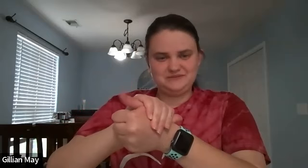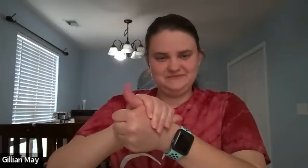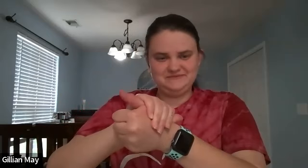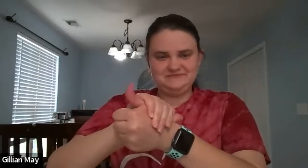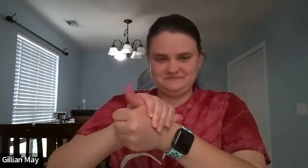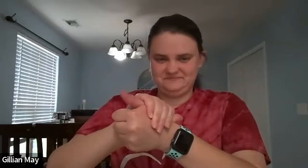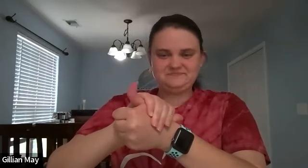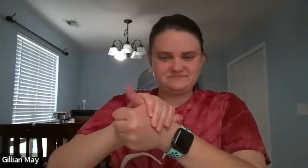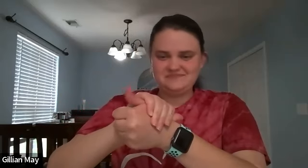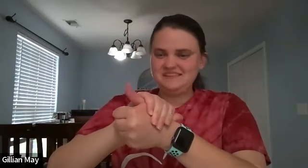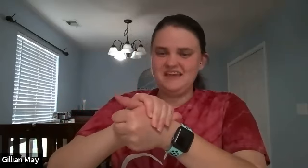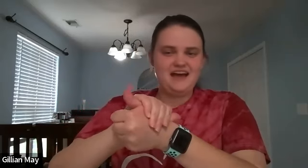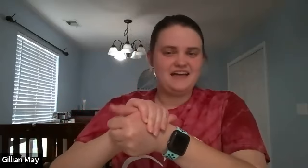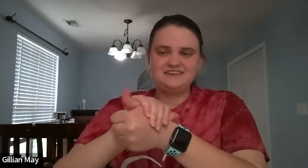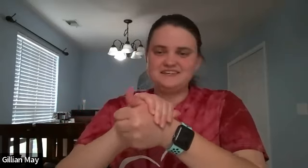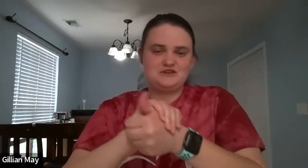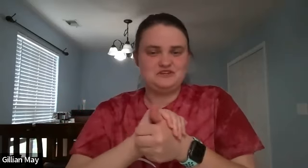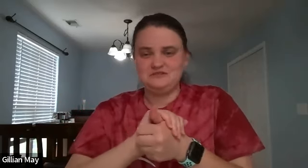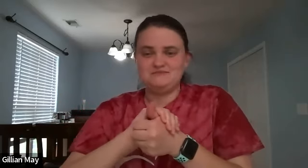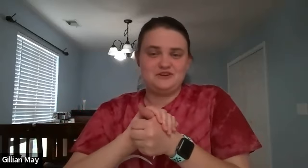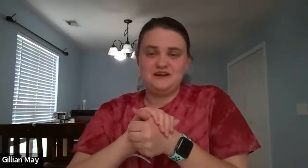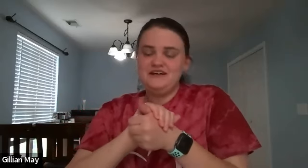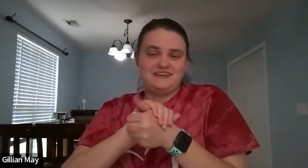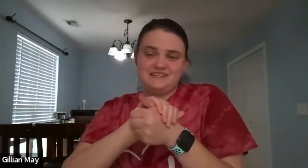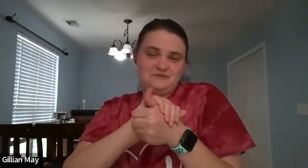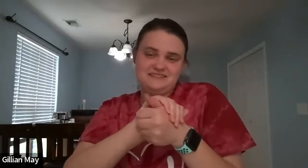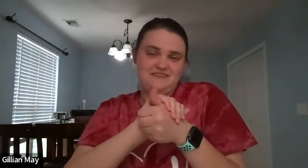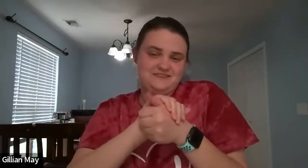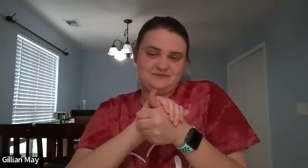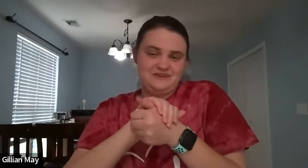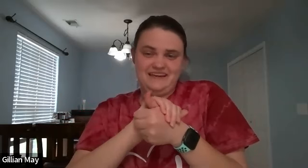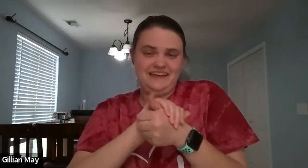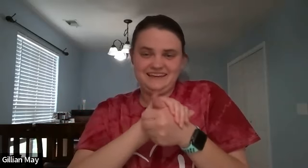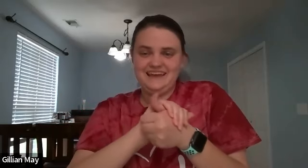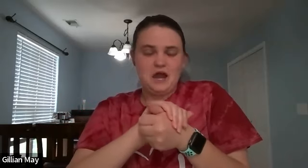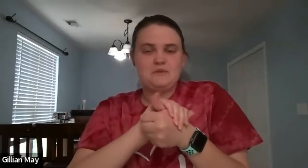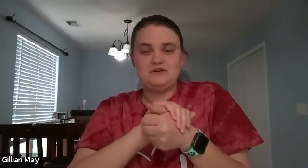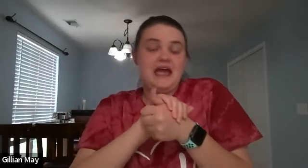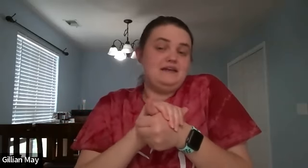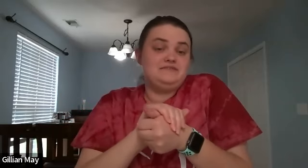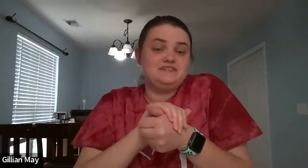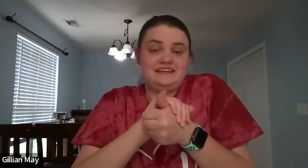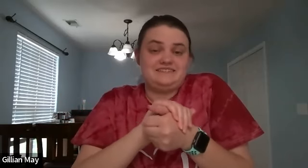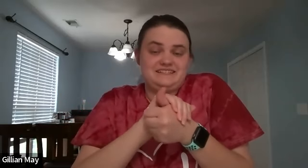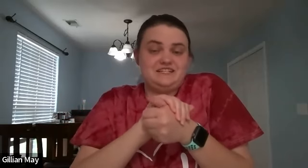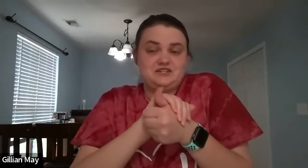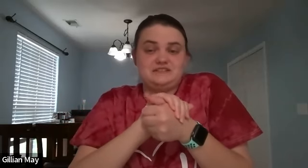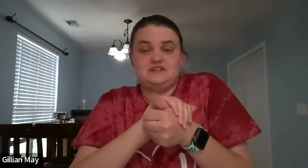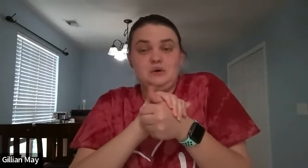Turtle. I think it's so cute. I'm sorry. The kids always love this one. Like, I remember, and even like the teachers and adults,